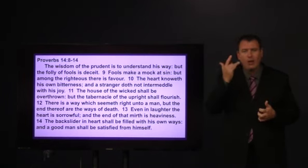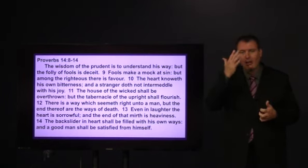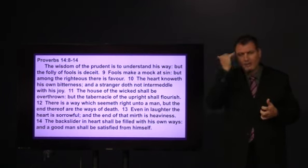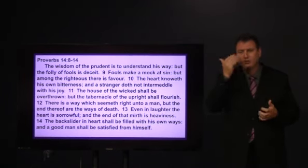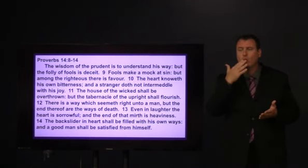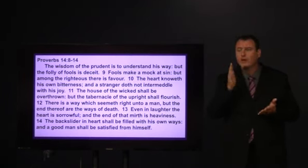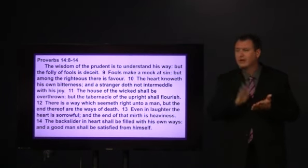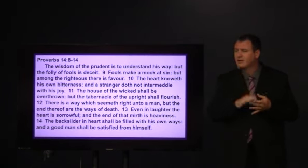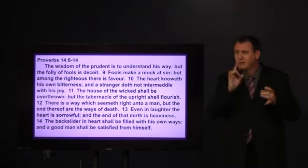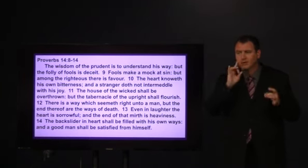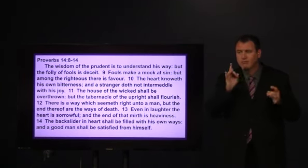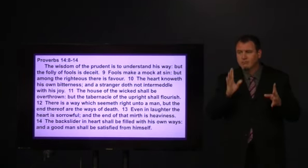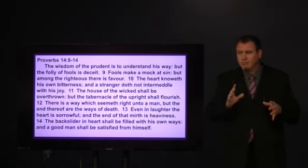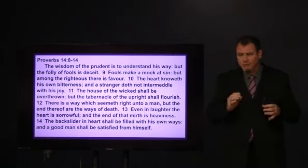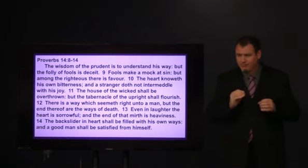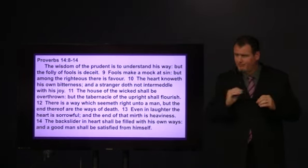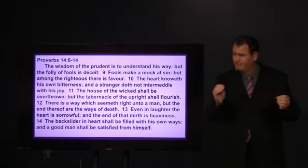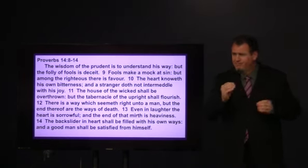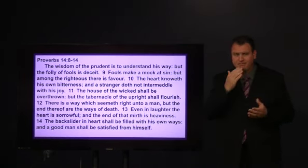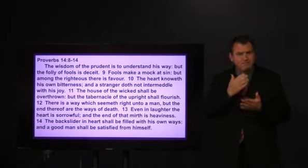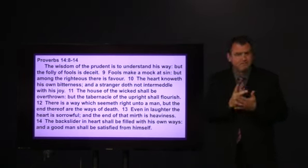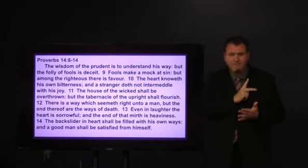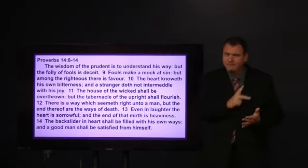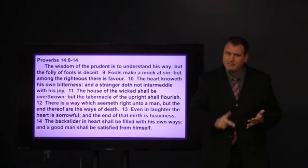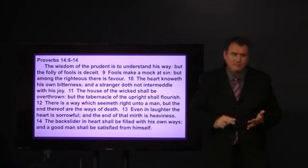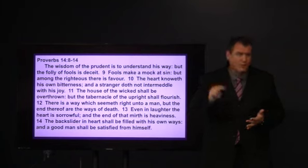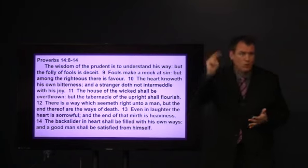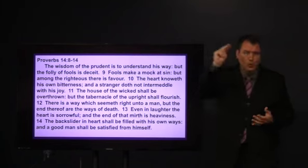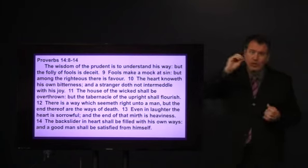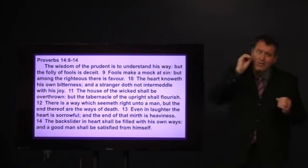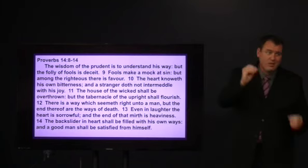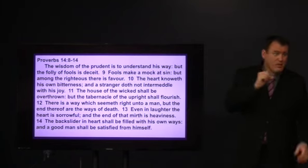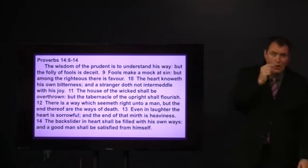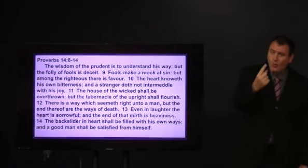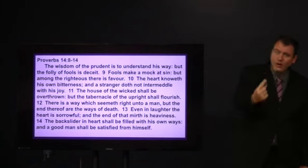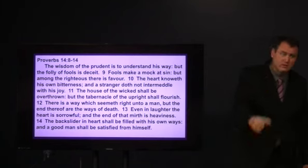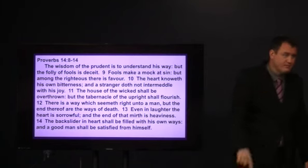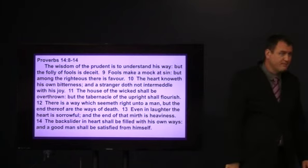problems because the kings were terrible.